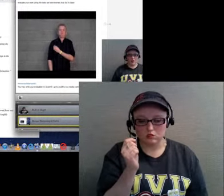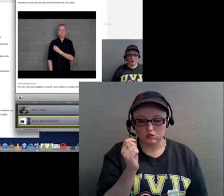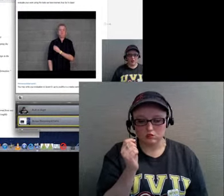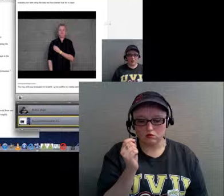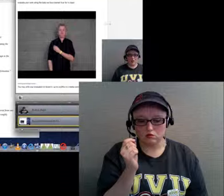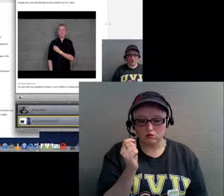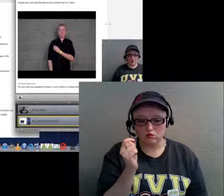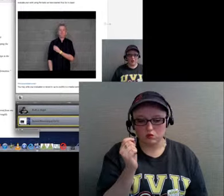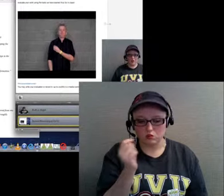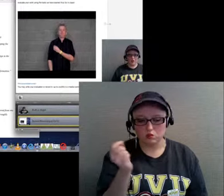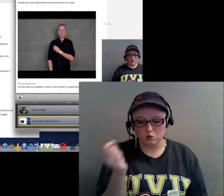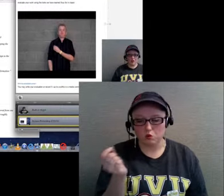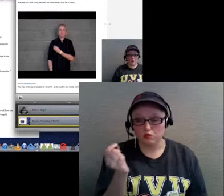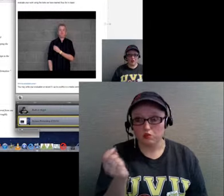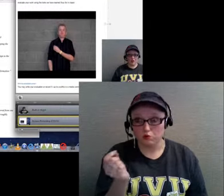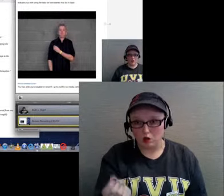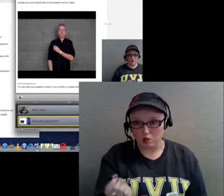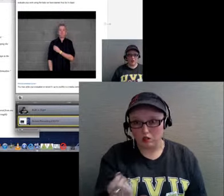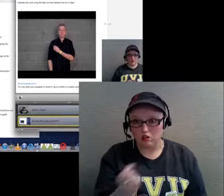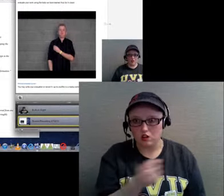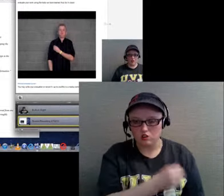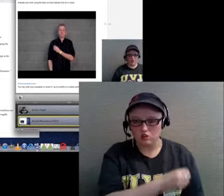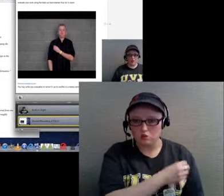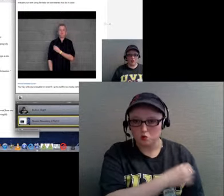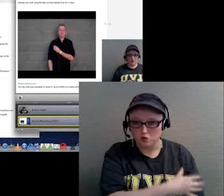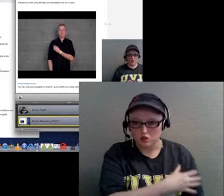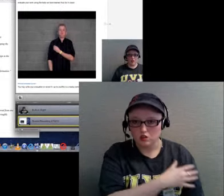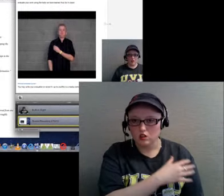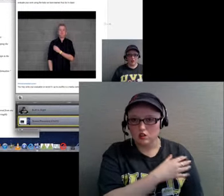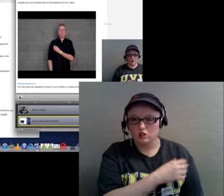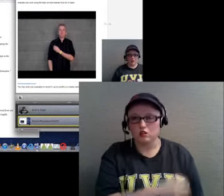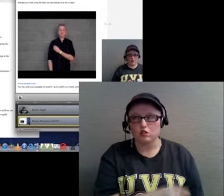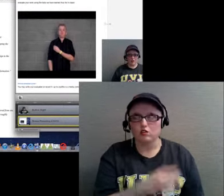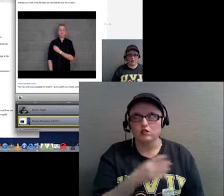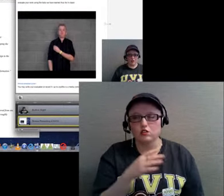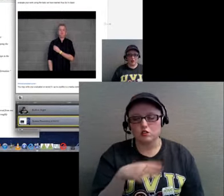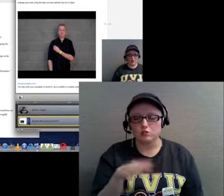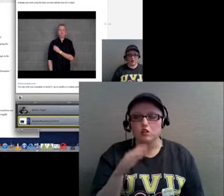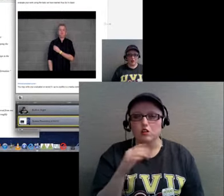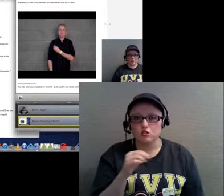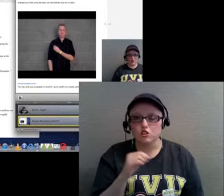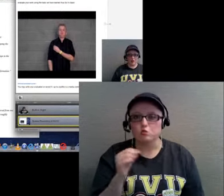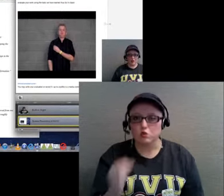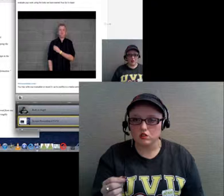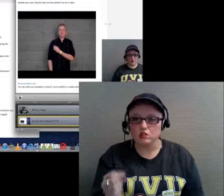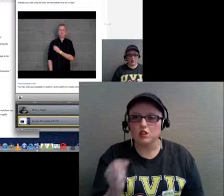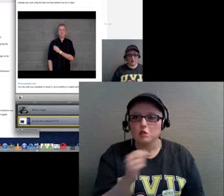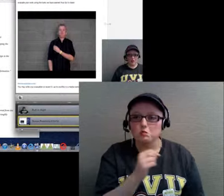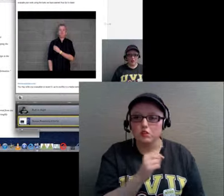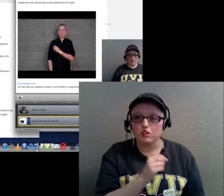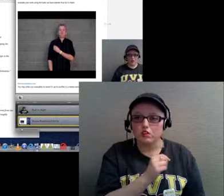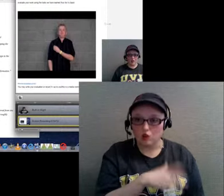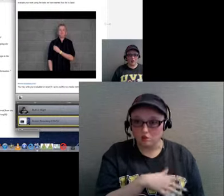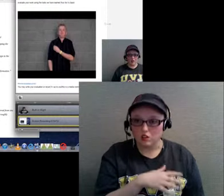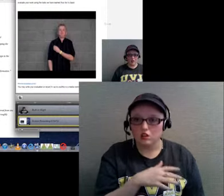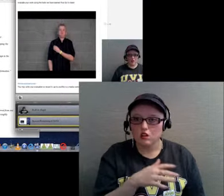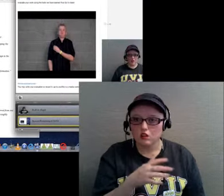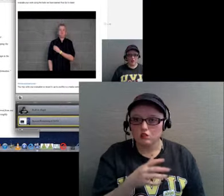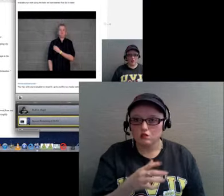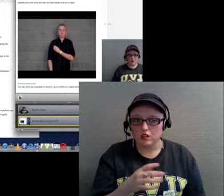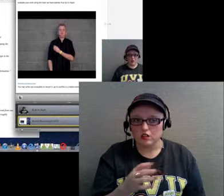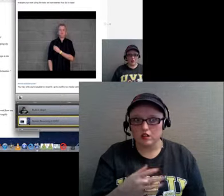which the word throbbing, not just swelling, or excuse me, not just swollen, but